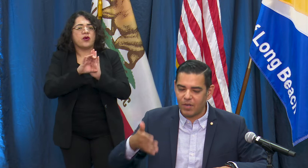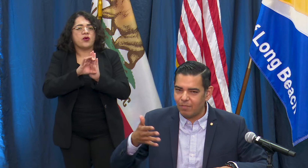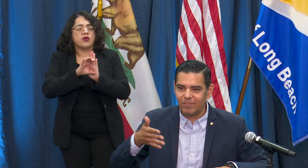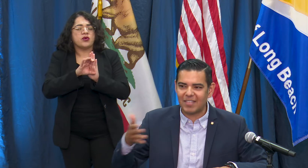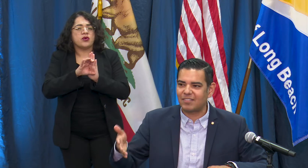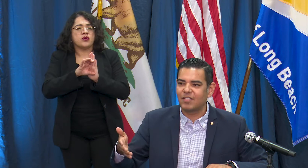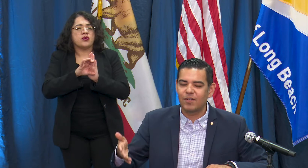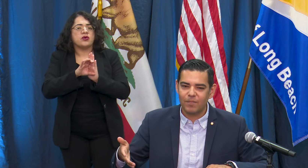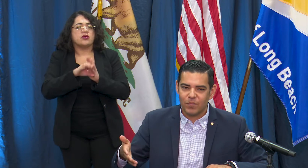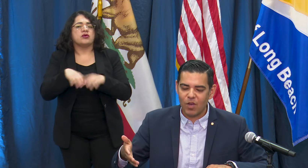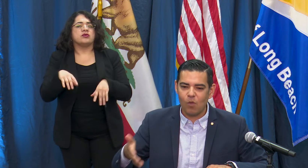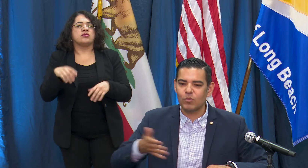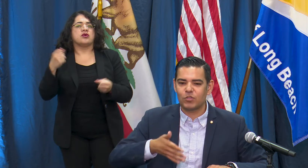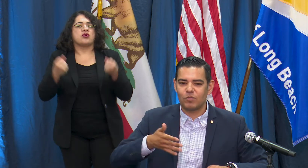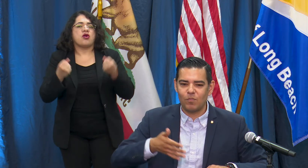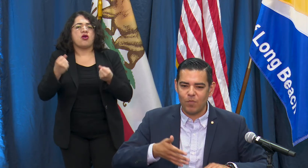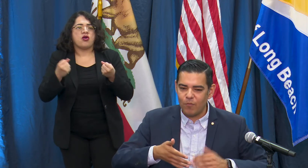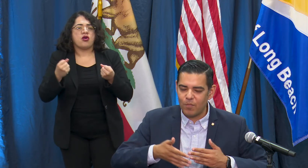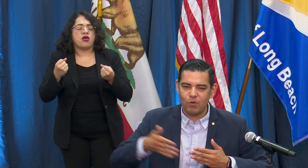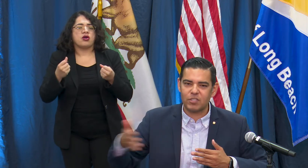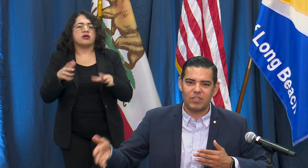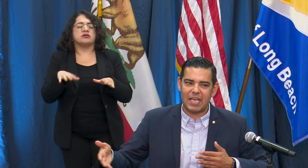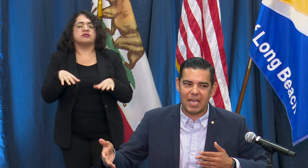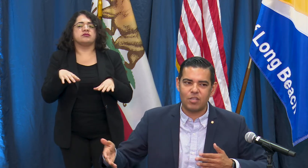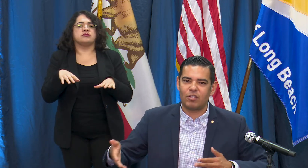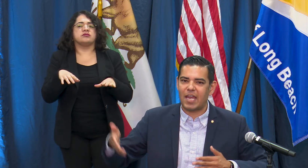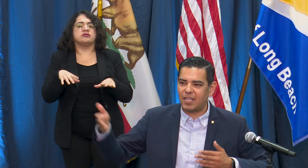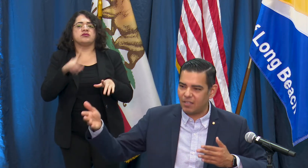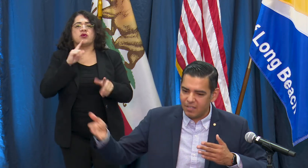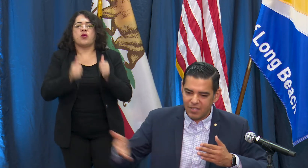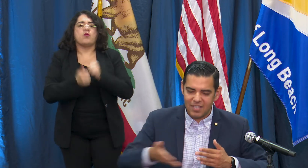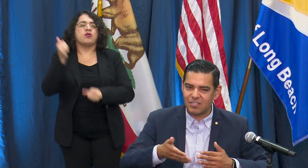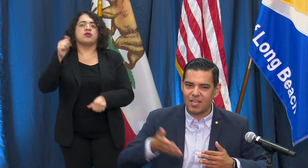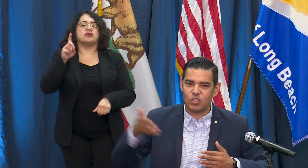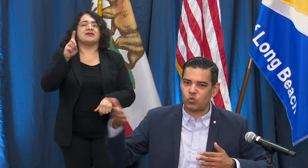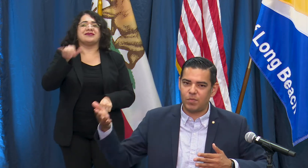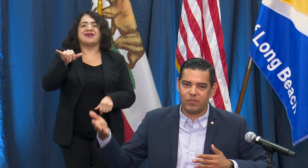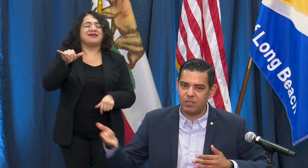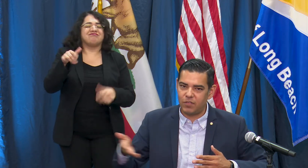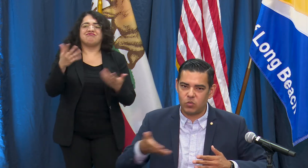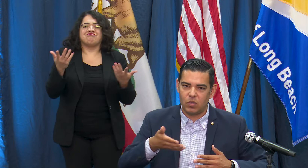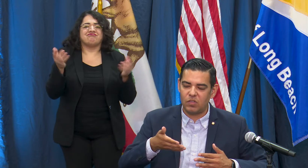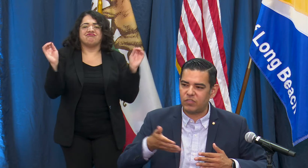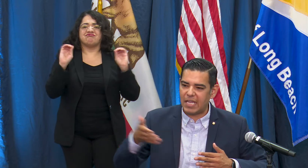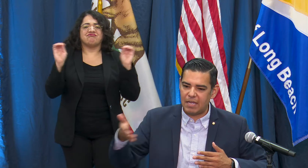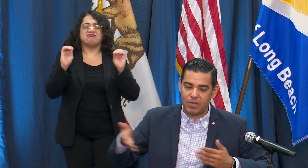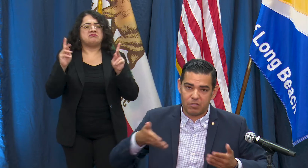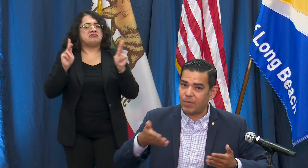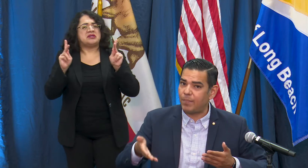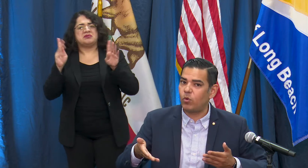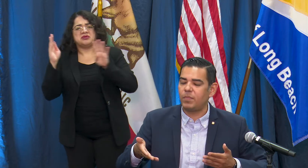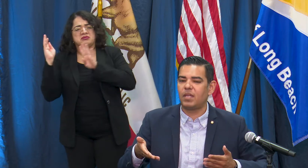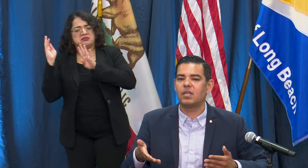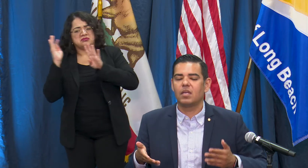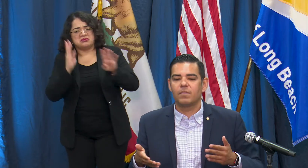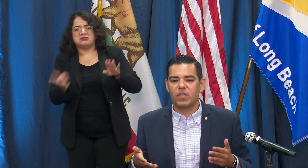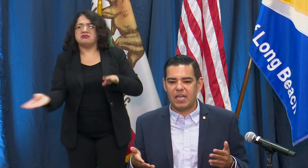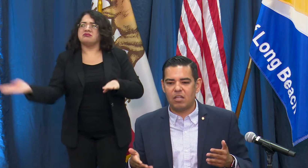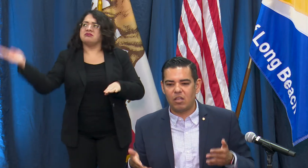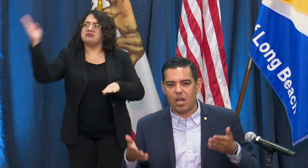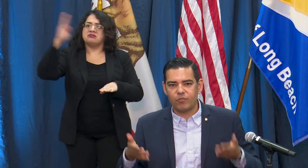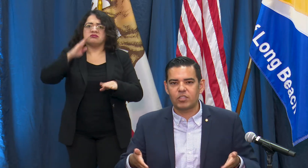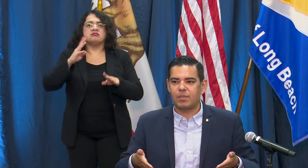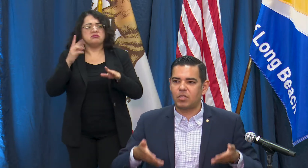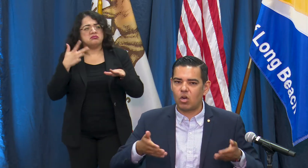lined up, but that's almost, for most of the day, you're getting a steady stream of individuals, and because it's by appointment,